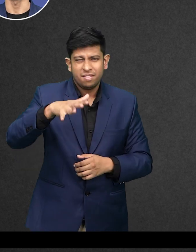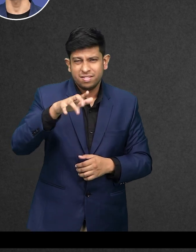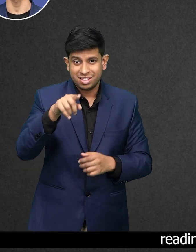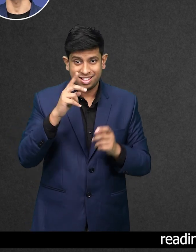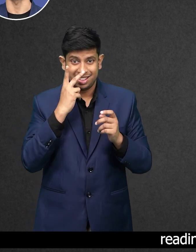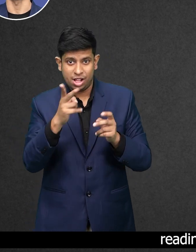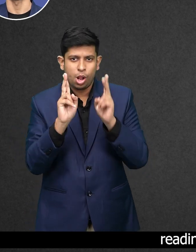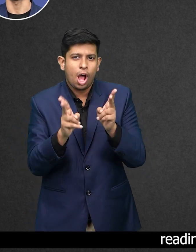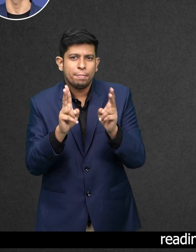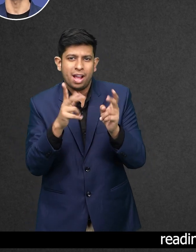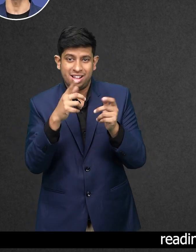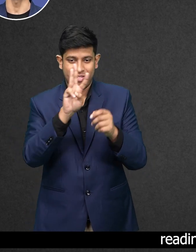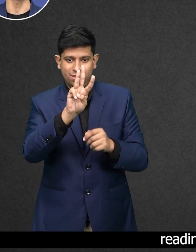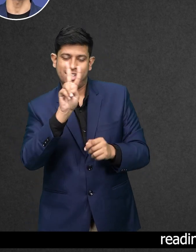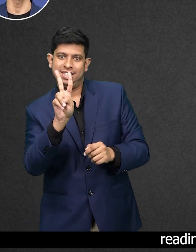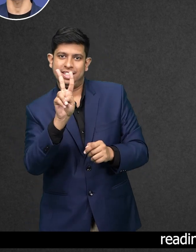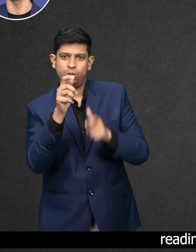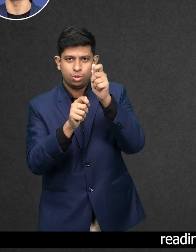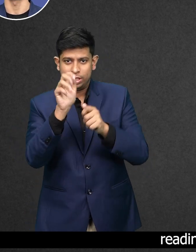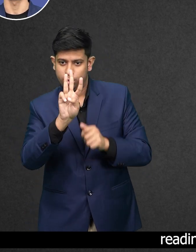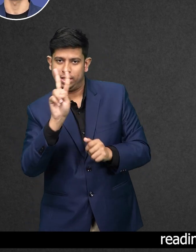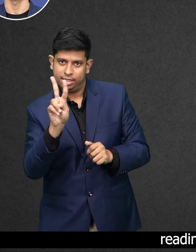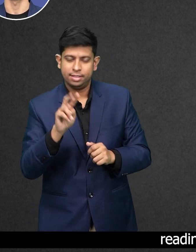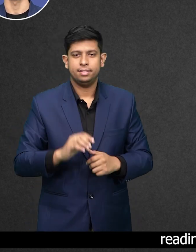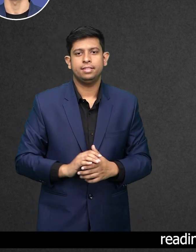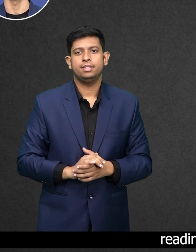The average reading of normal milk is 32.